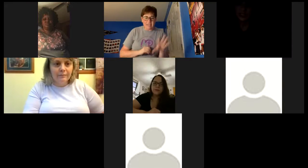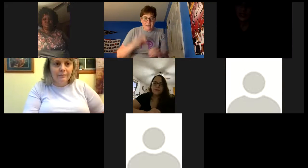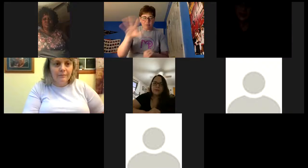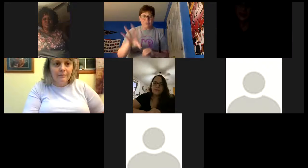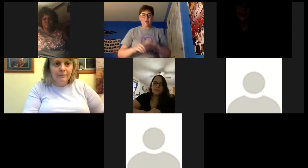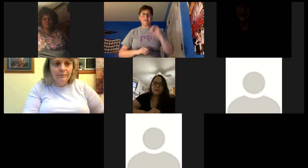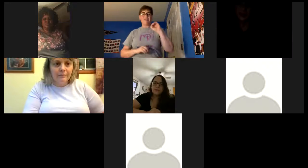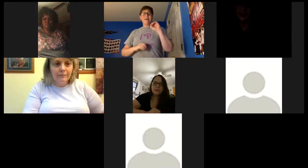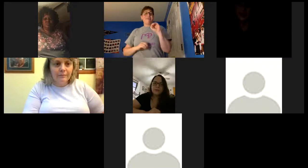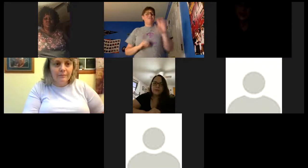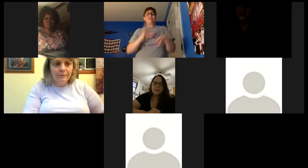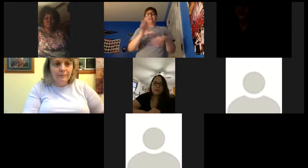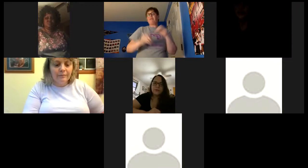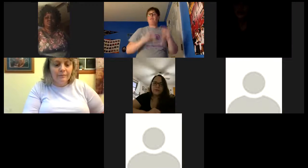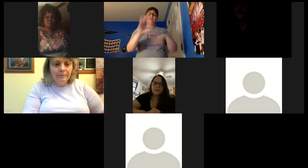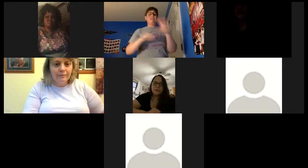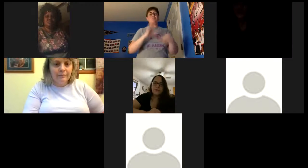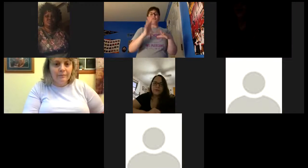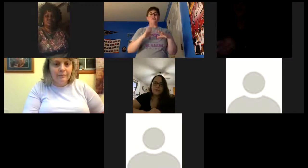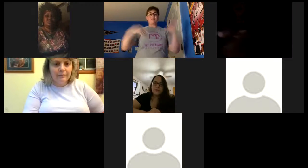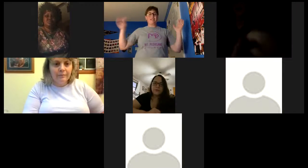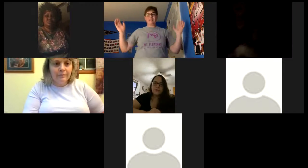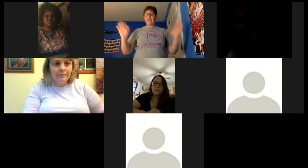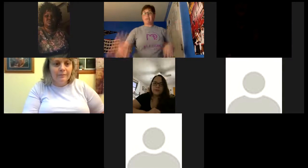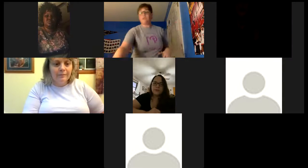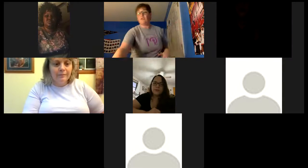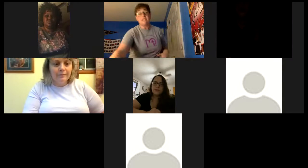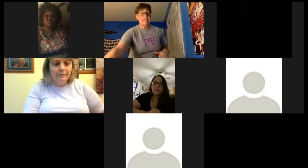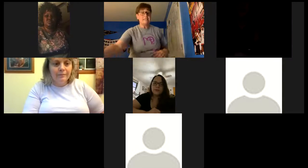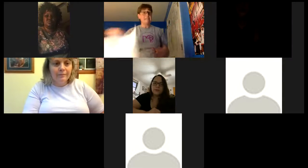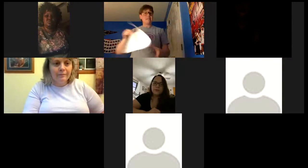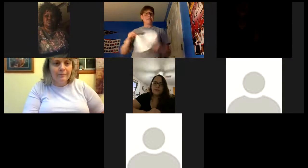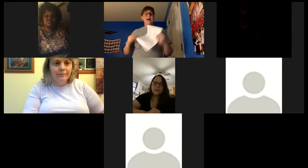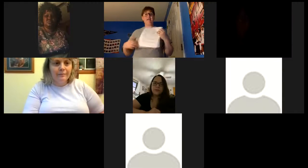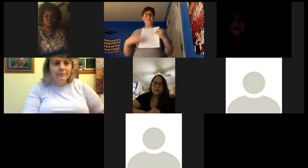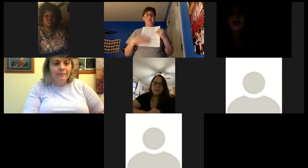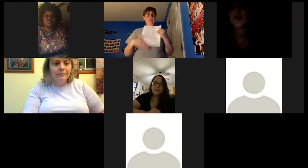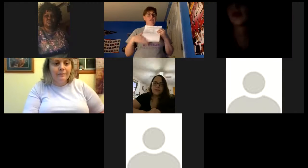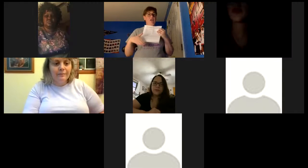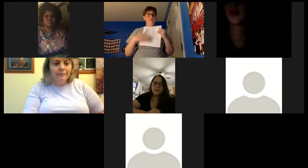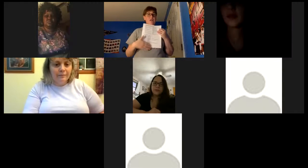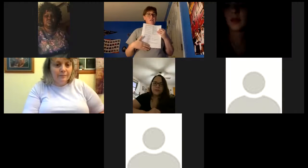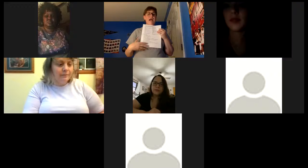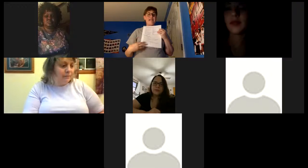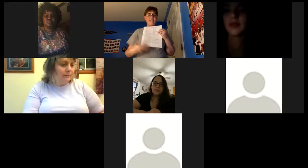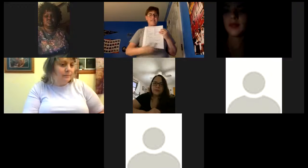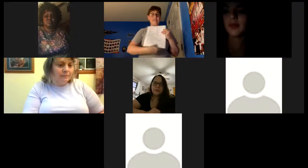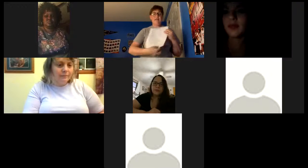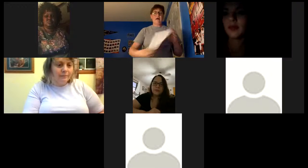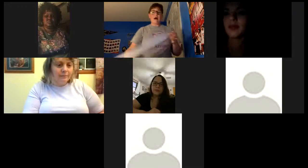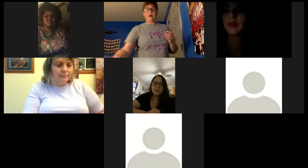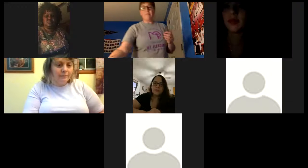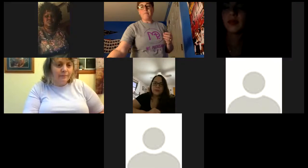hate to keep throwing, I feel like I'm giving you all these words, but then there's sentences at the bottom, you know, for you to